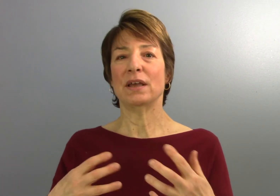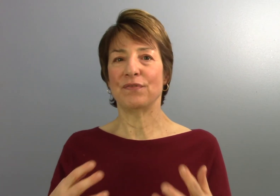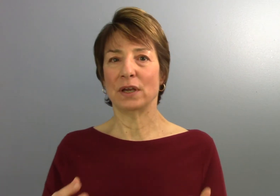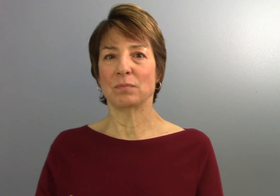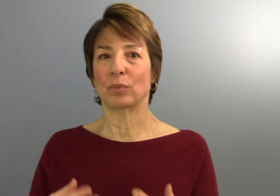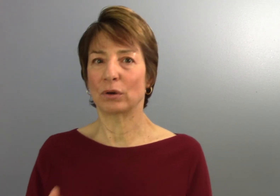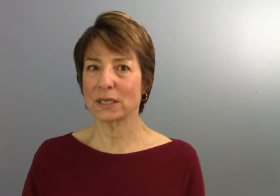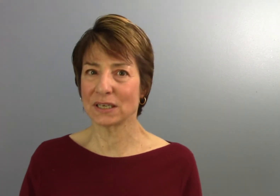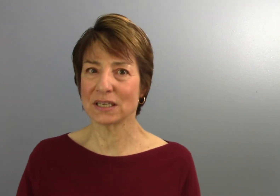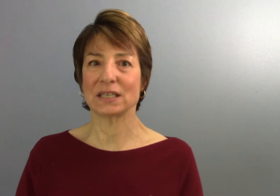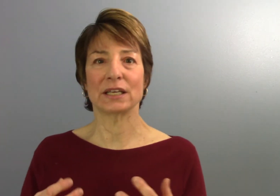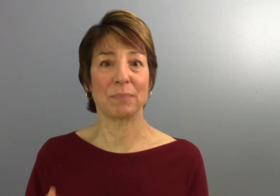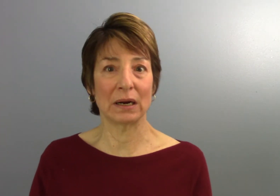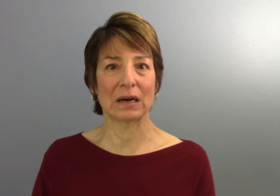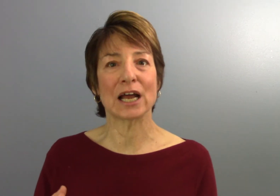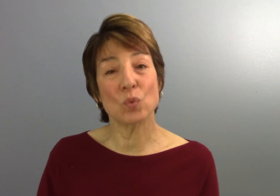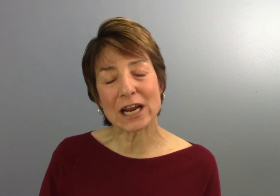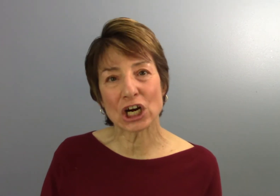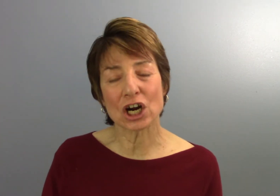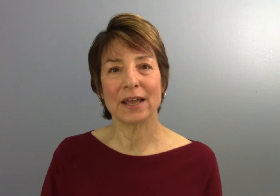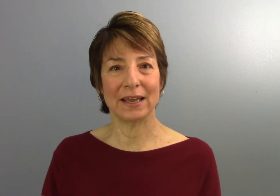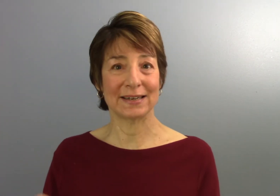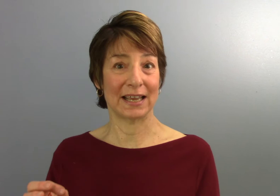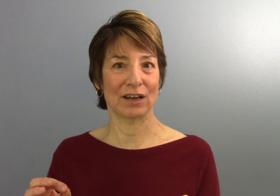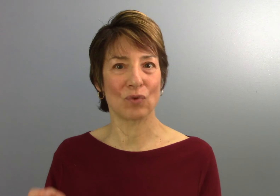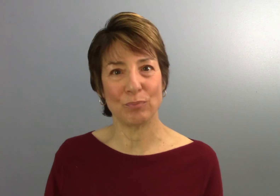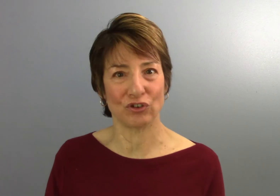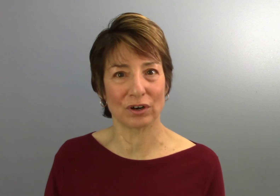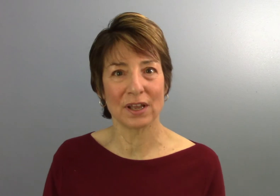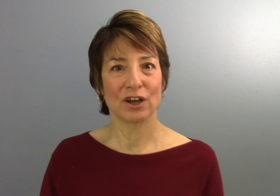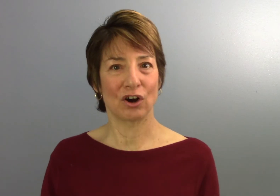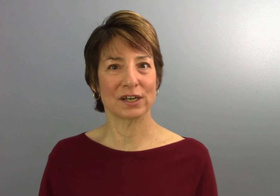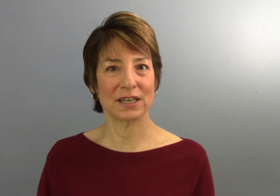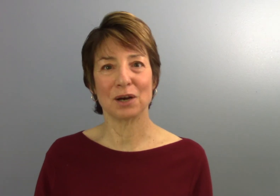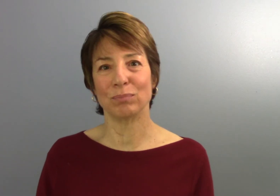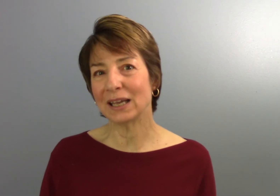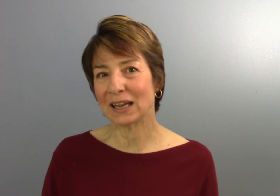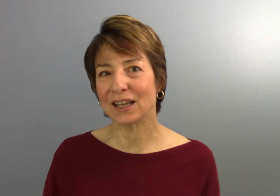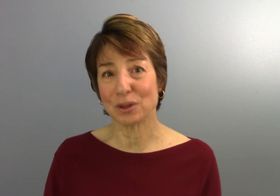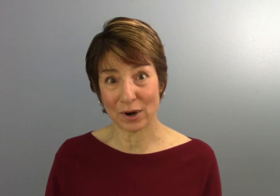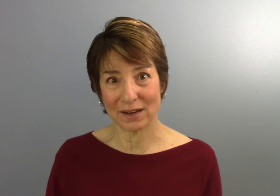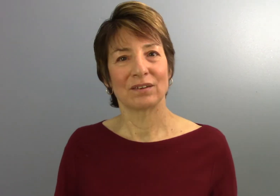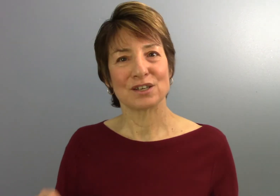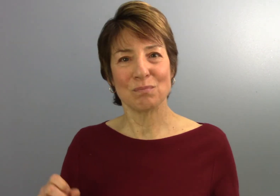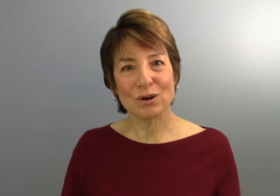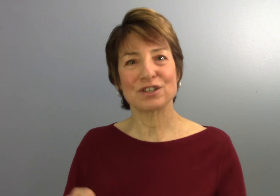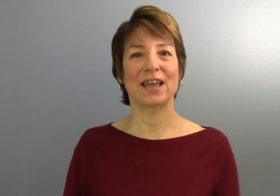it progresses and gets bigger and weaker, it can rupture, causing bleeding in the brain. So most